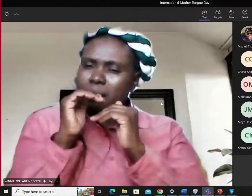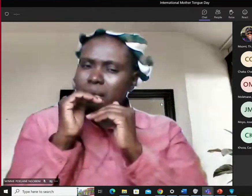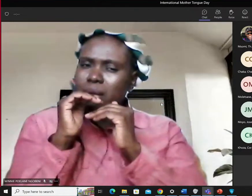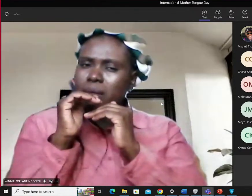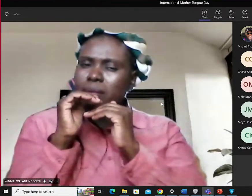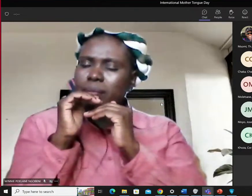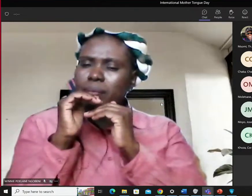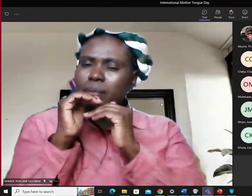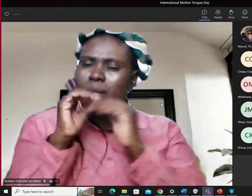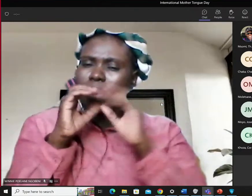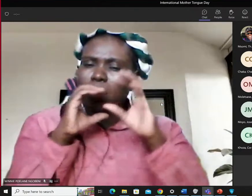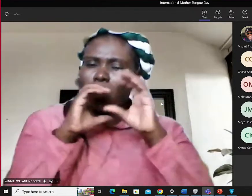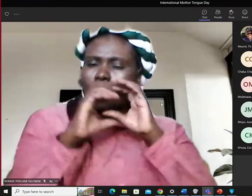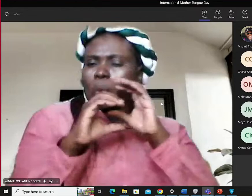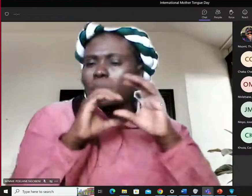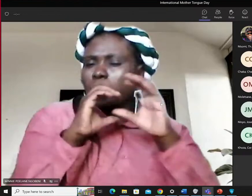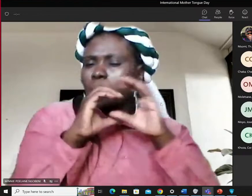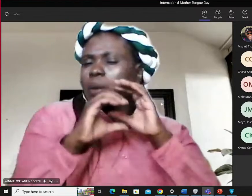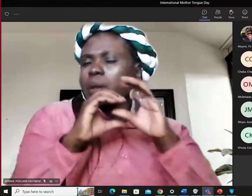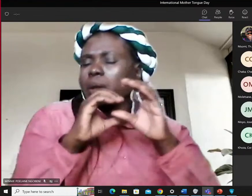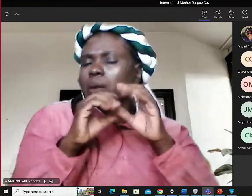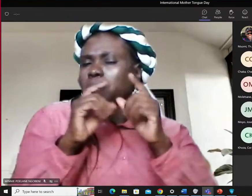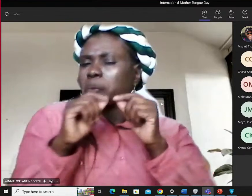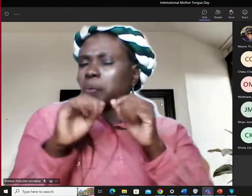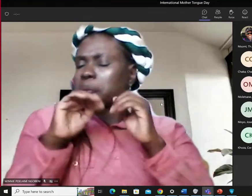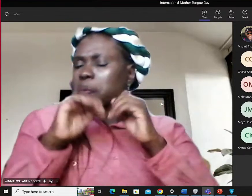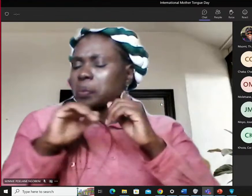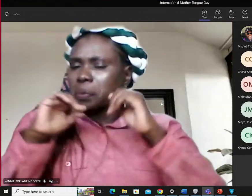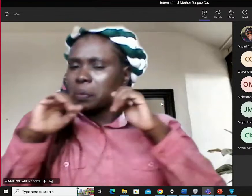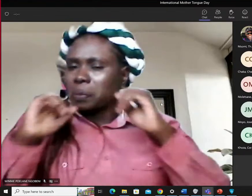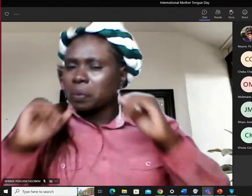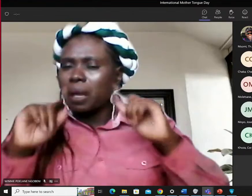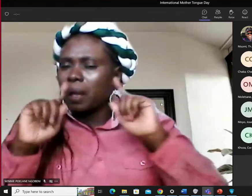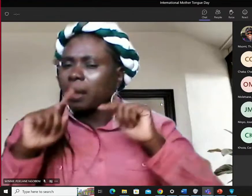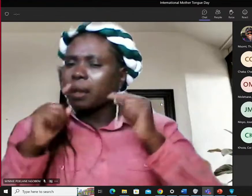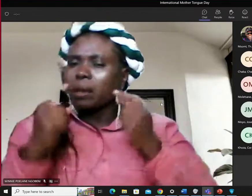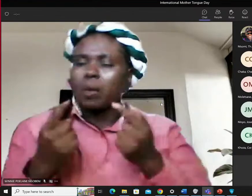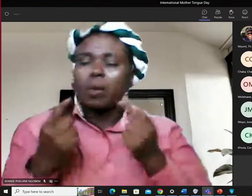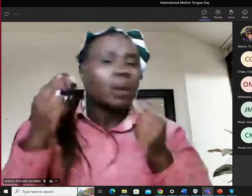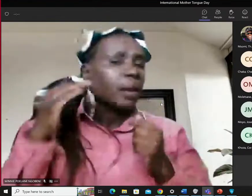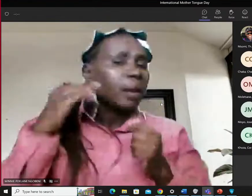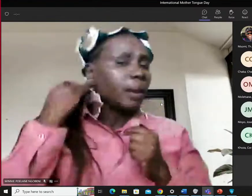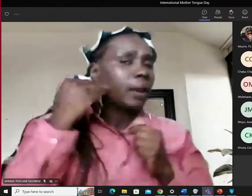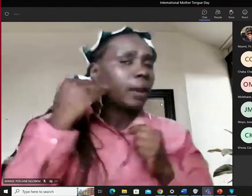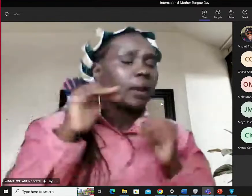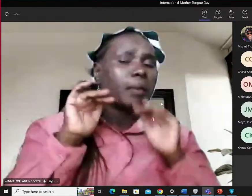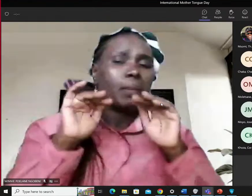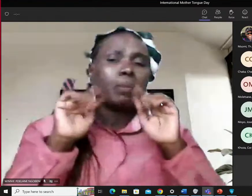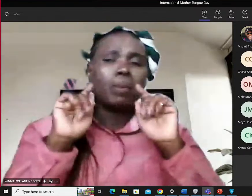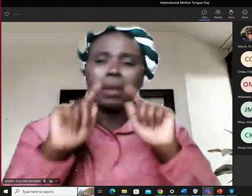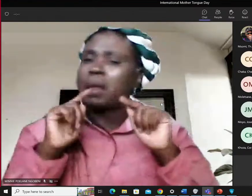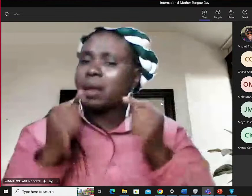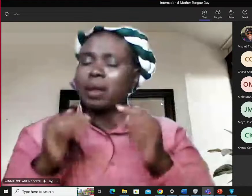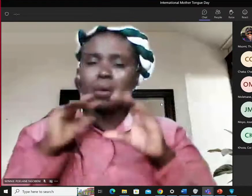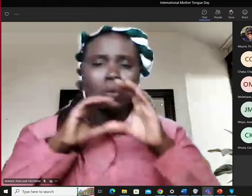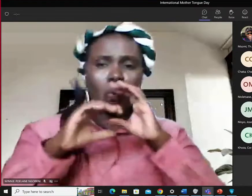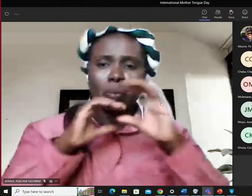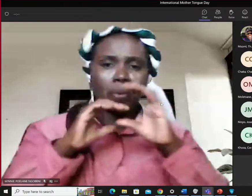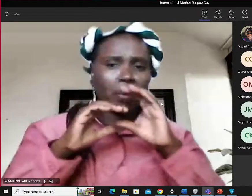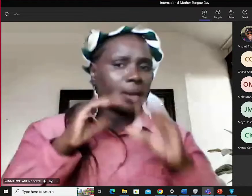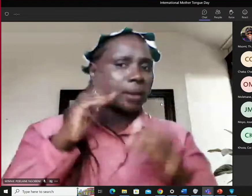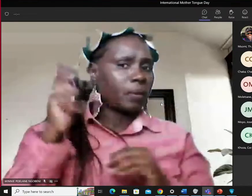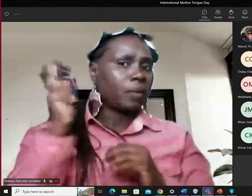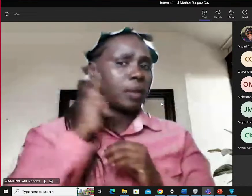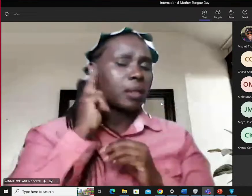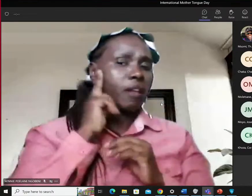communication between the two. They could not, the hearing people could not communicate with the deaf, and the deaf